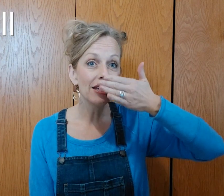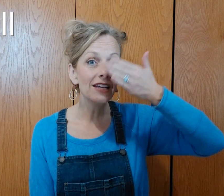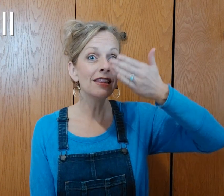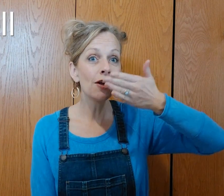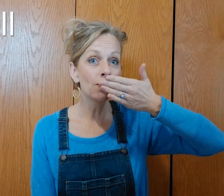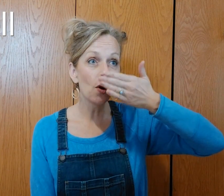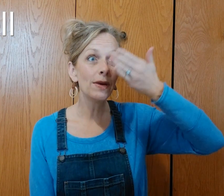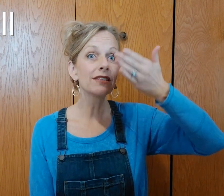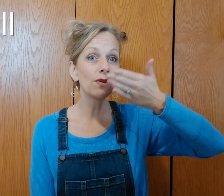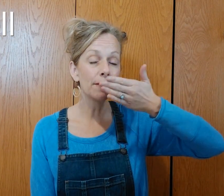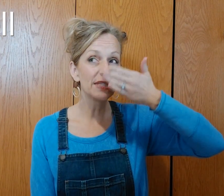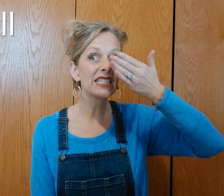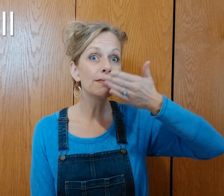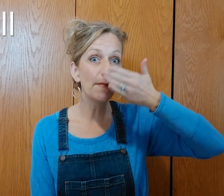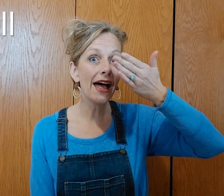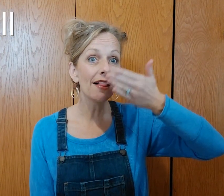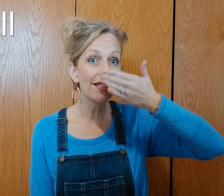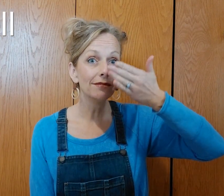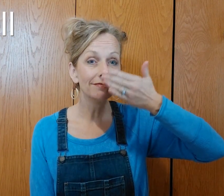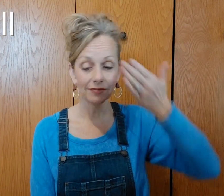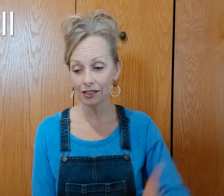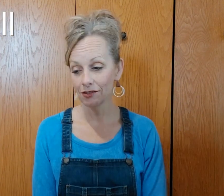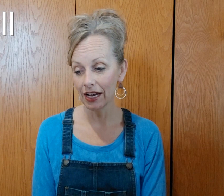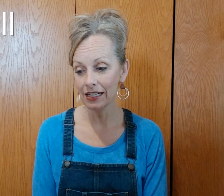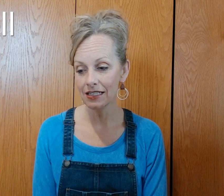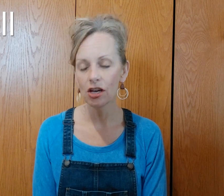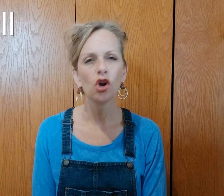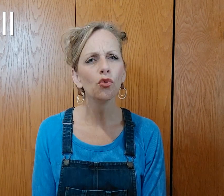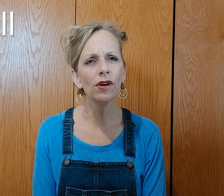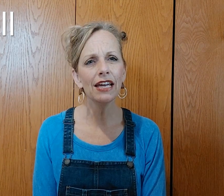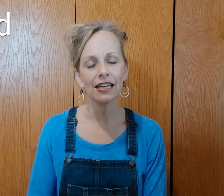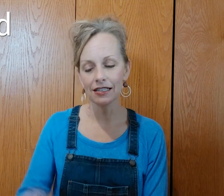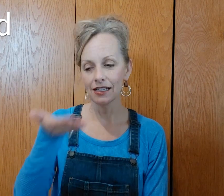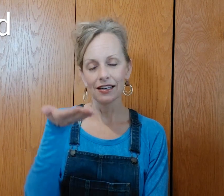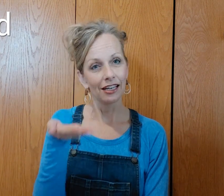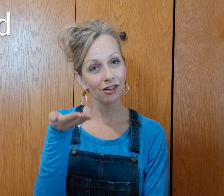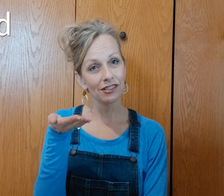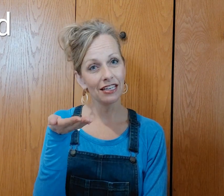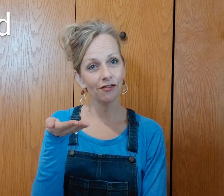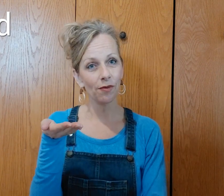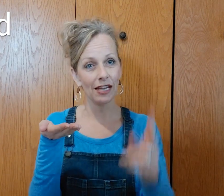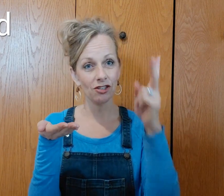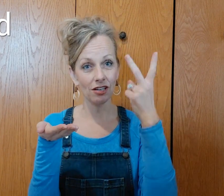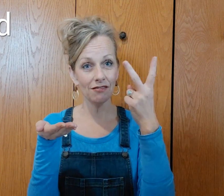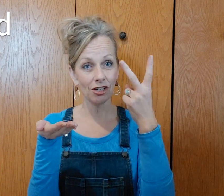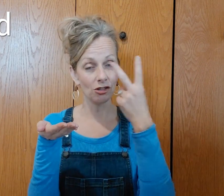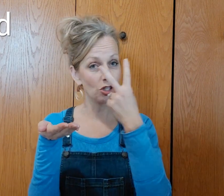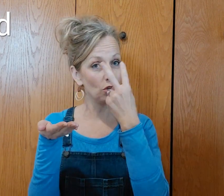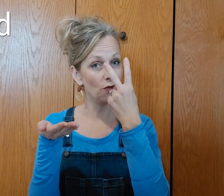taking in that aroma and it's going up. Smell, right? Read. Here's the information. Your two